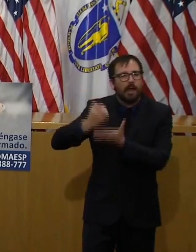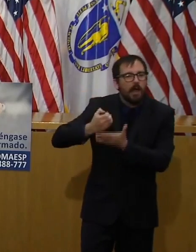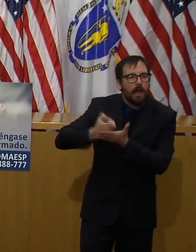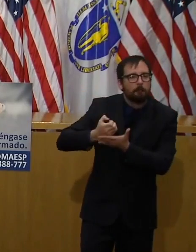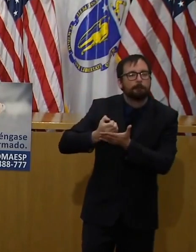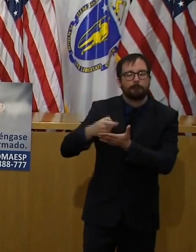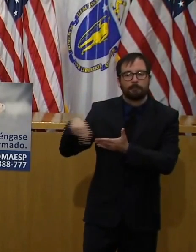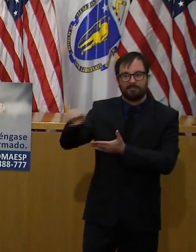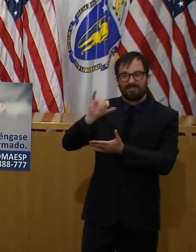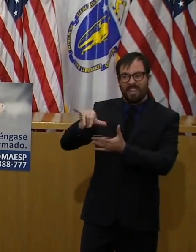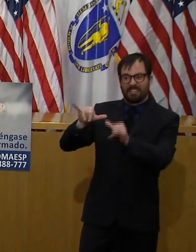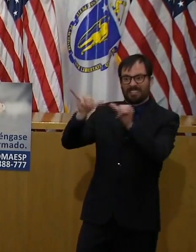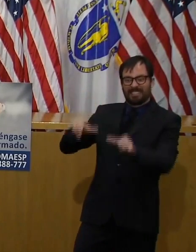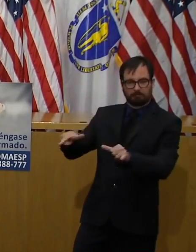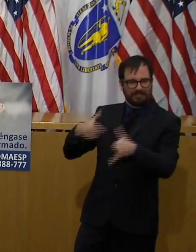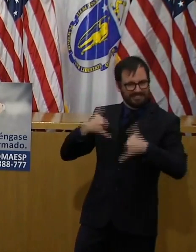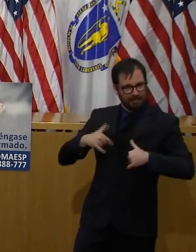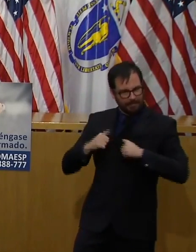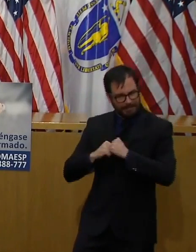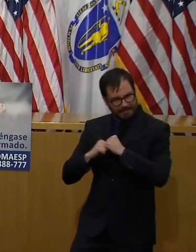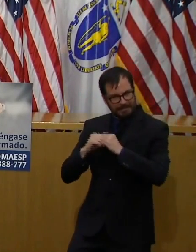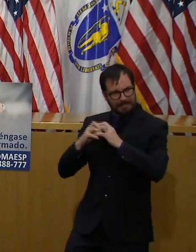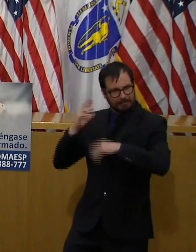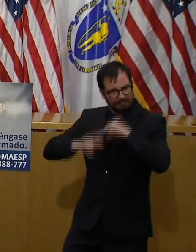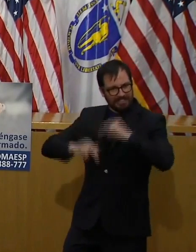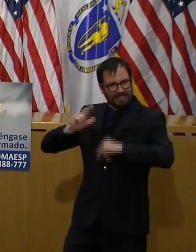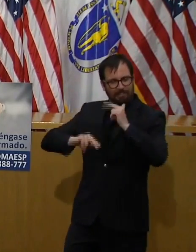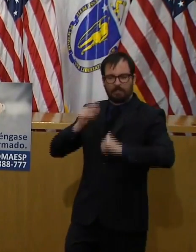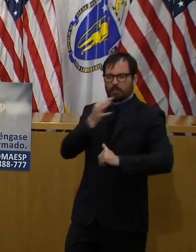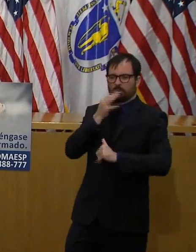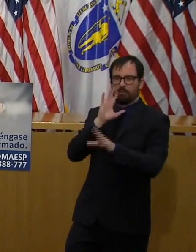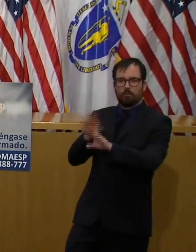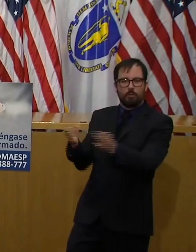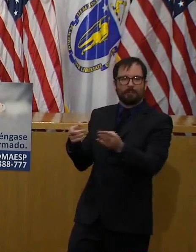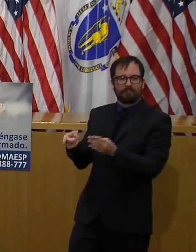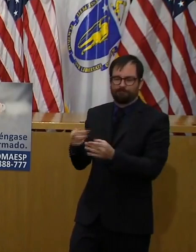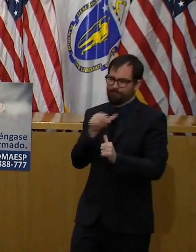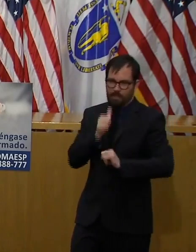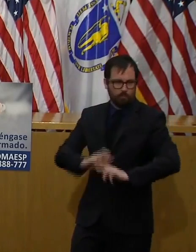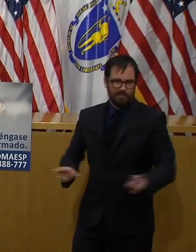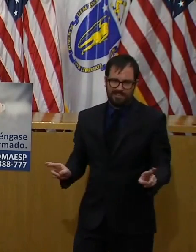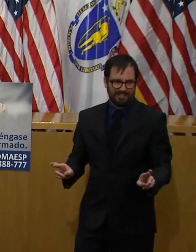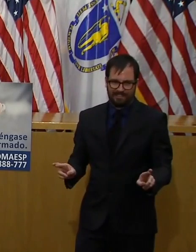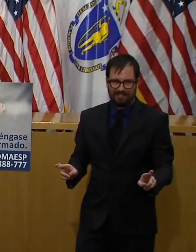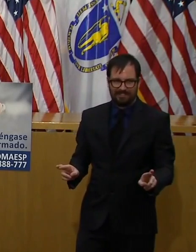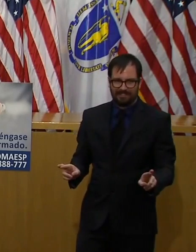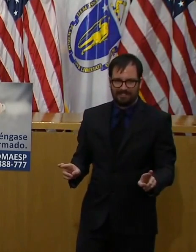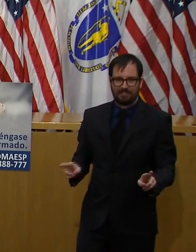days. The progress is not happening as quickly as any of us would like, but